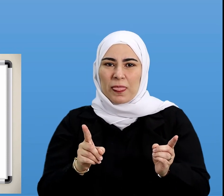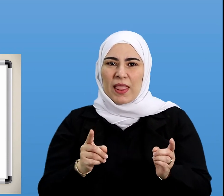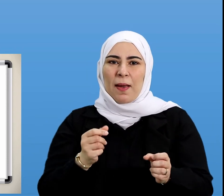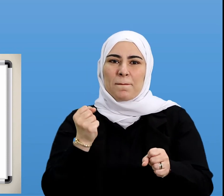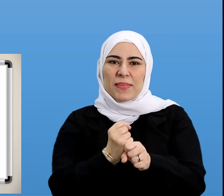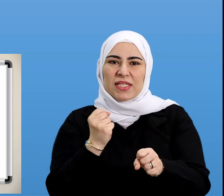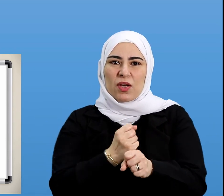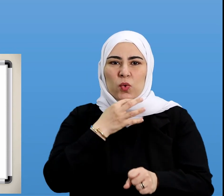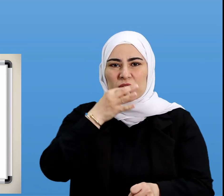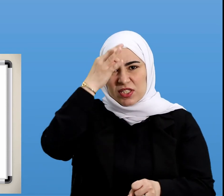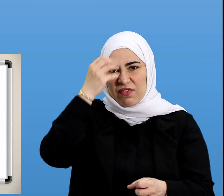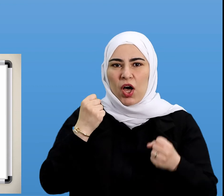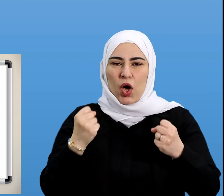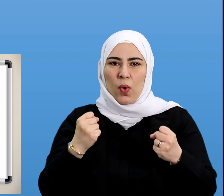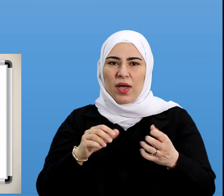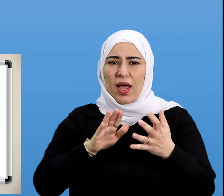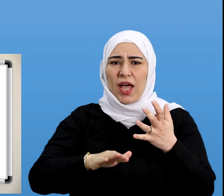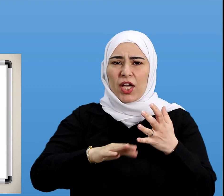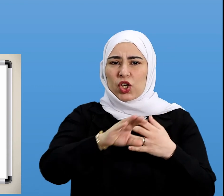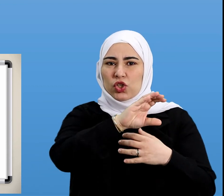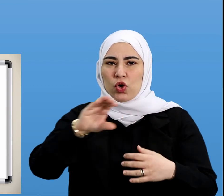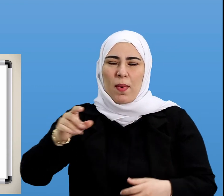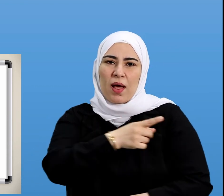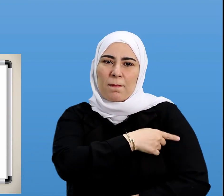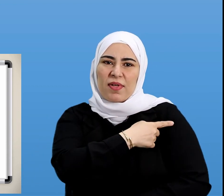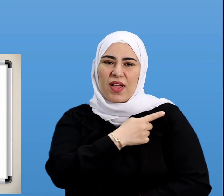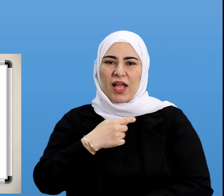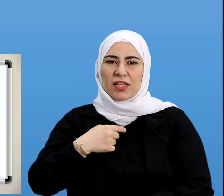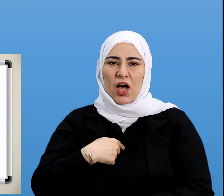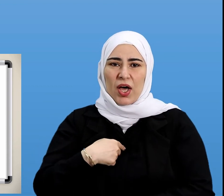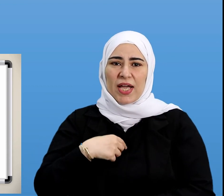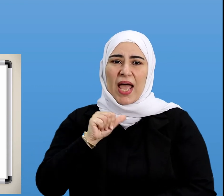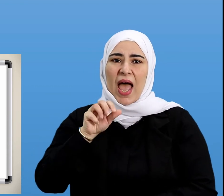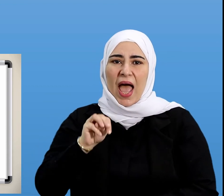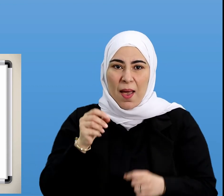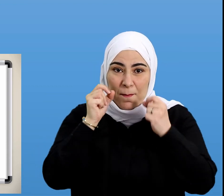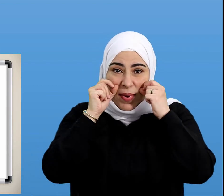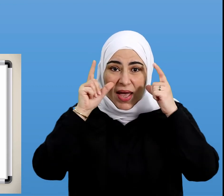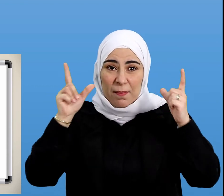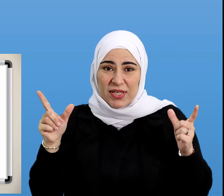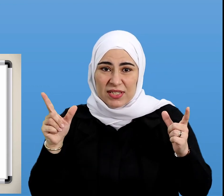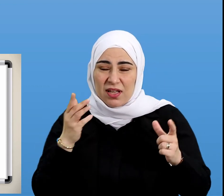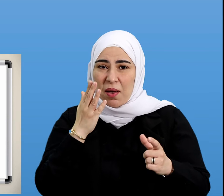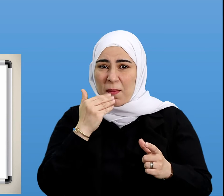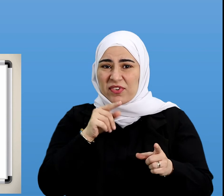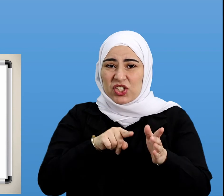intensifier, but when we add the intensifier before the adjective, I am absolutely amazed. Now you are modifying the